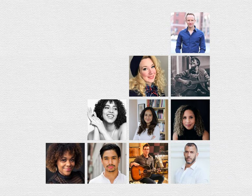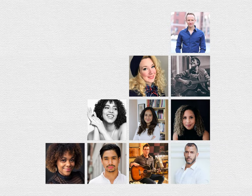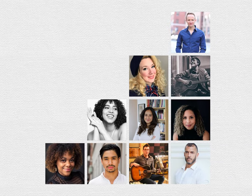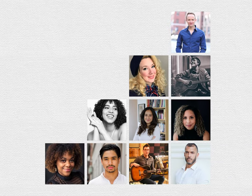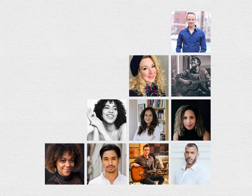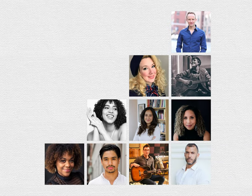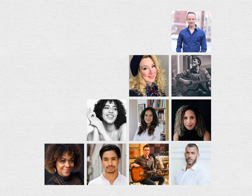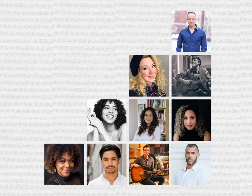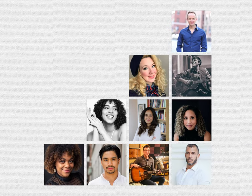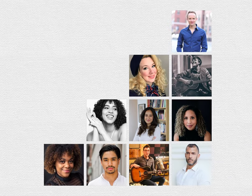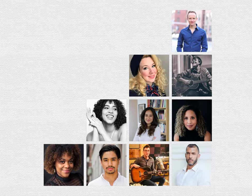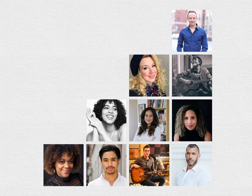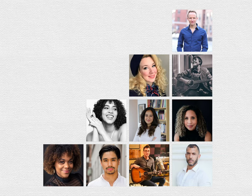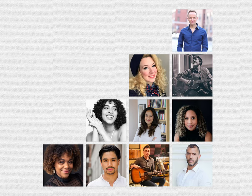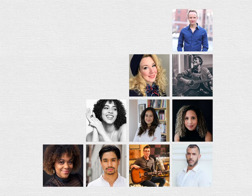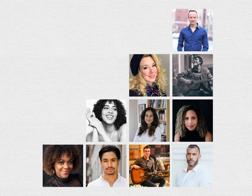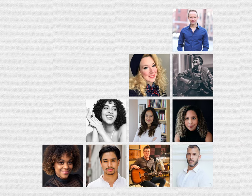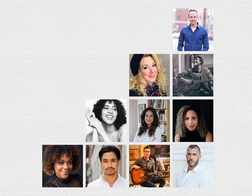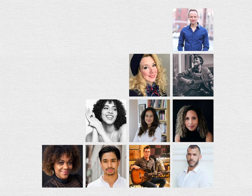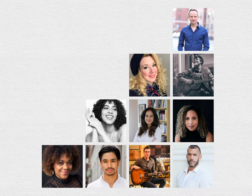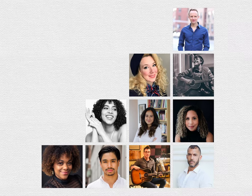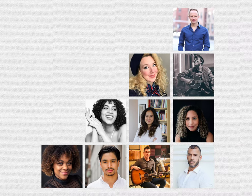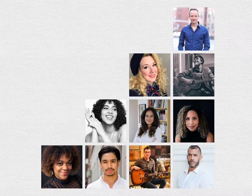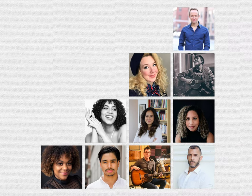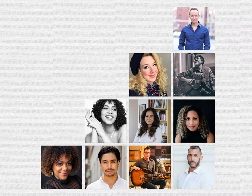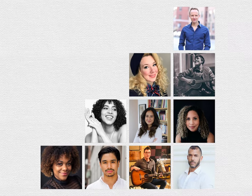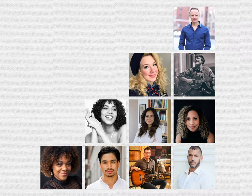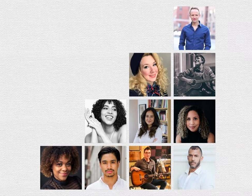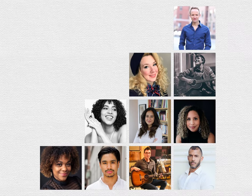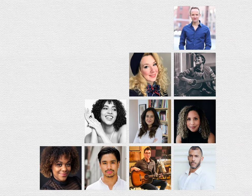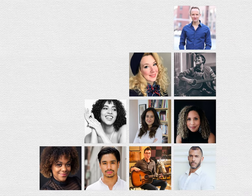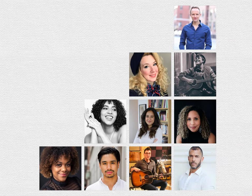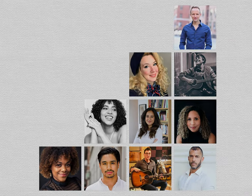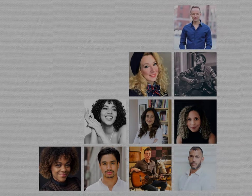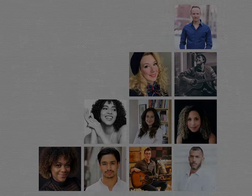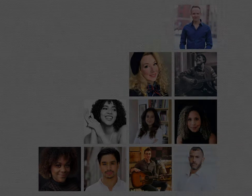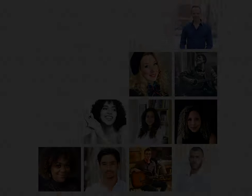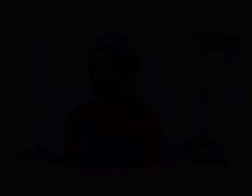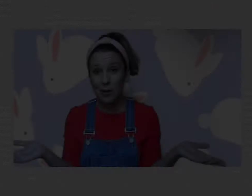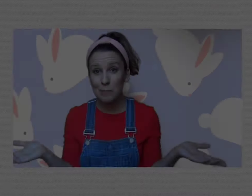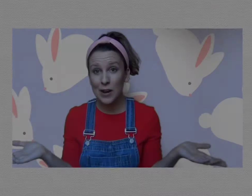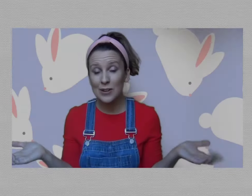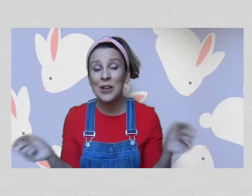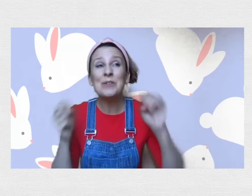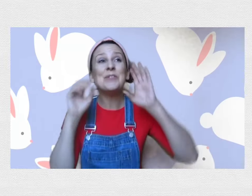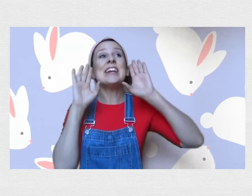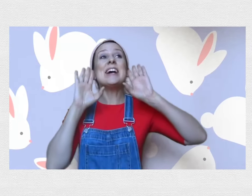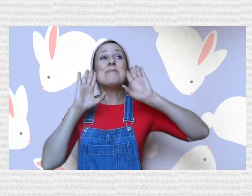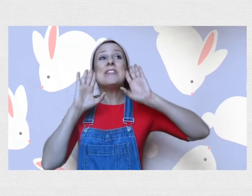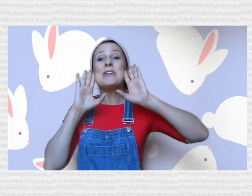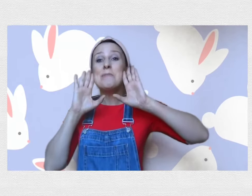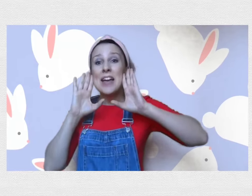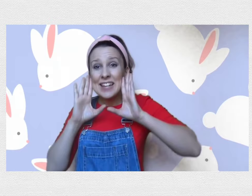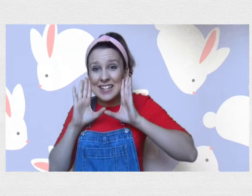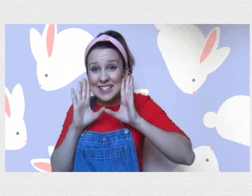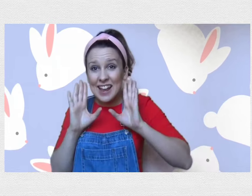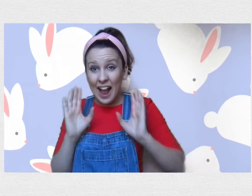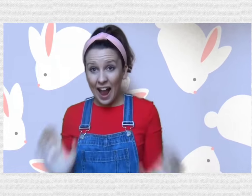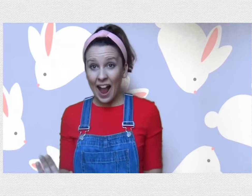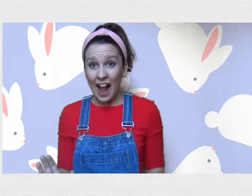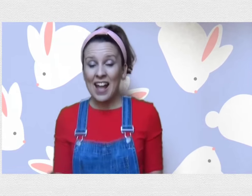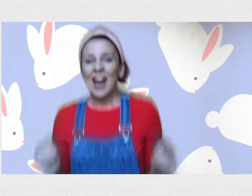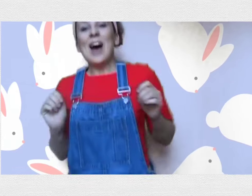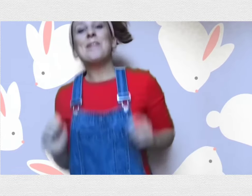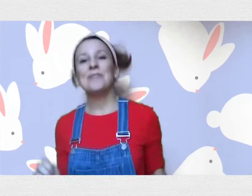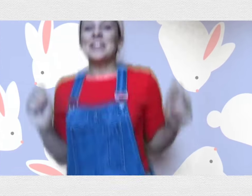Smith, Keisha Gillies, Angelo Soriano, Simon Kafka, and Dennis Stowe. Ms.Rachel's mission is to help children learn and